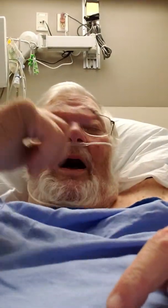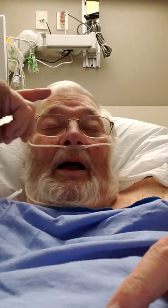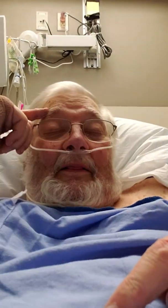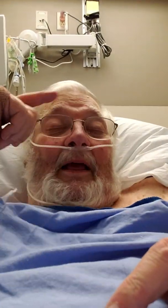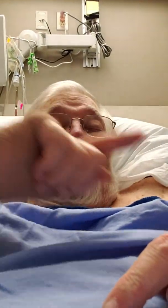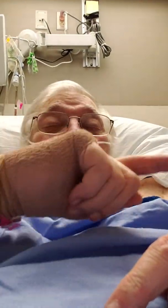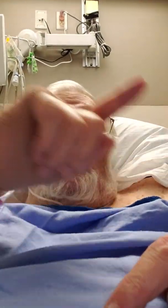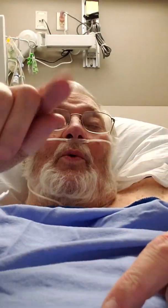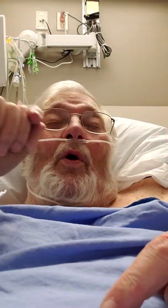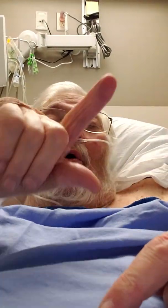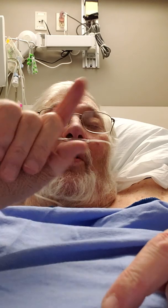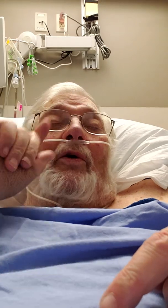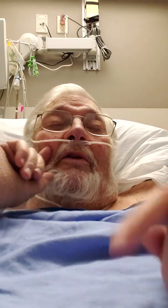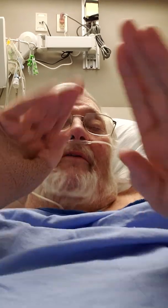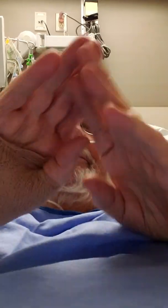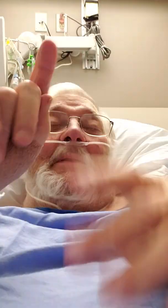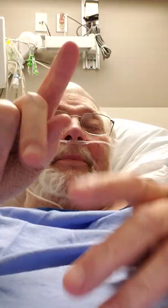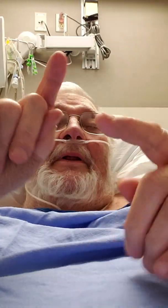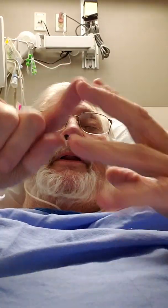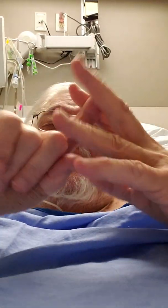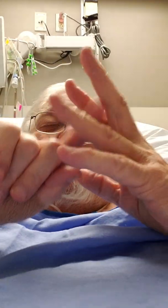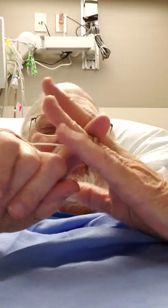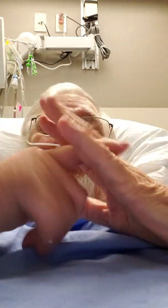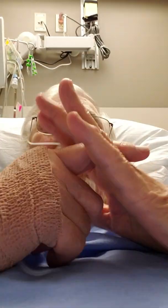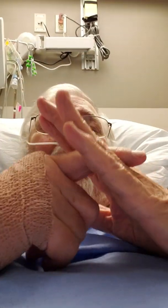I thank you all that people